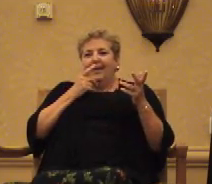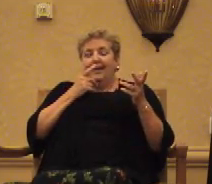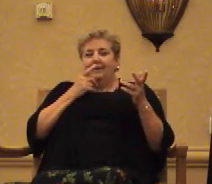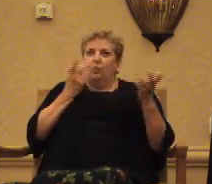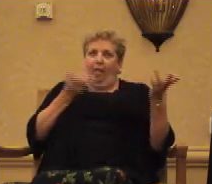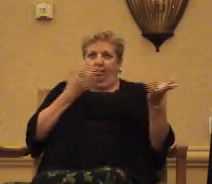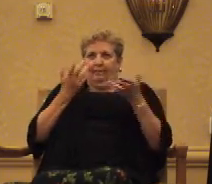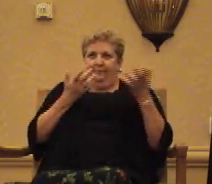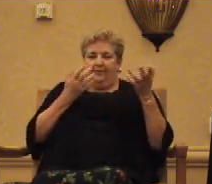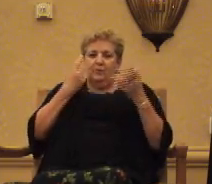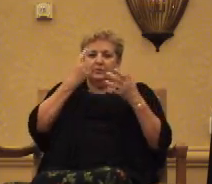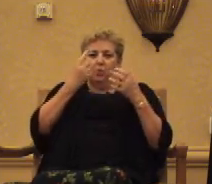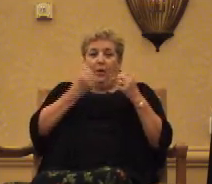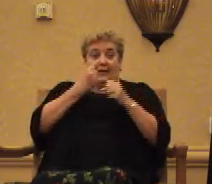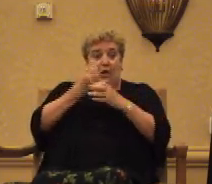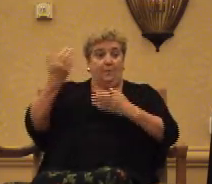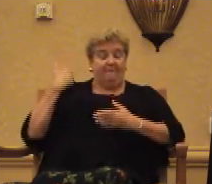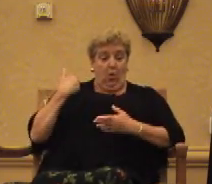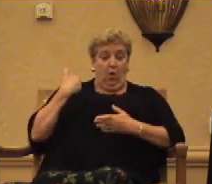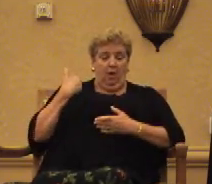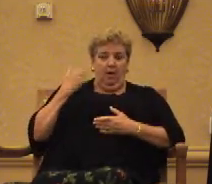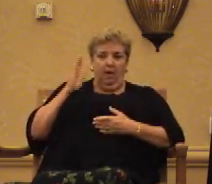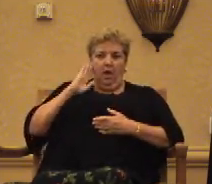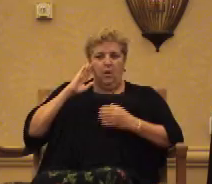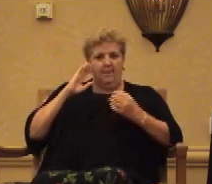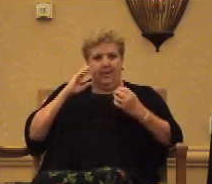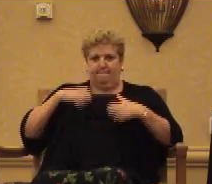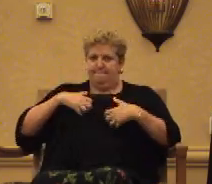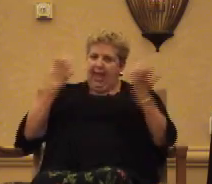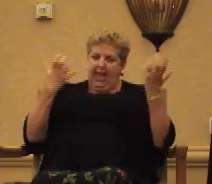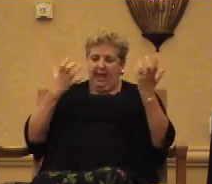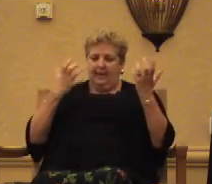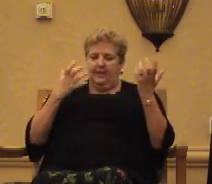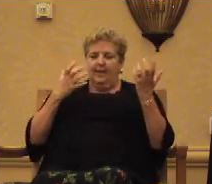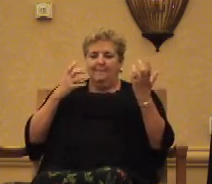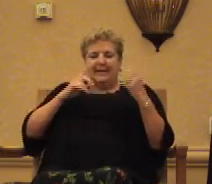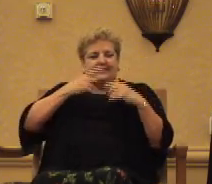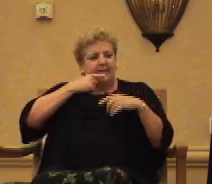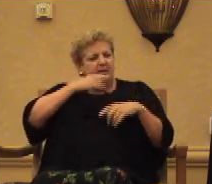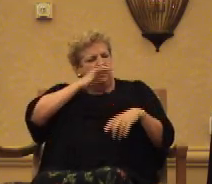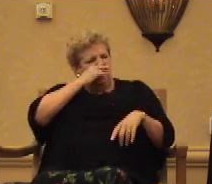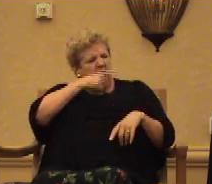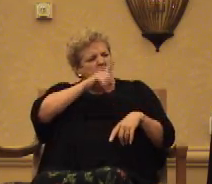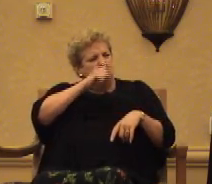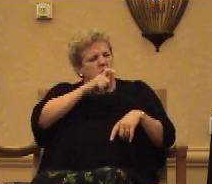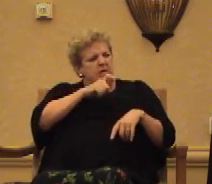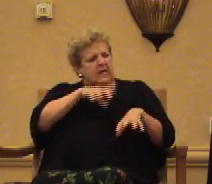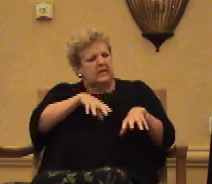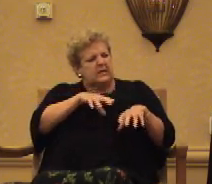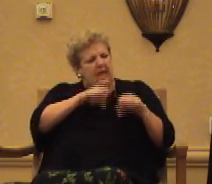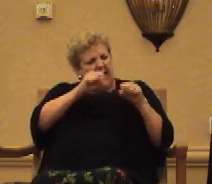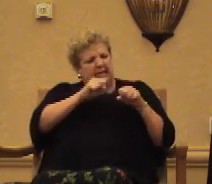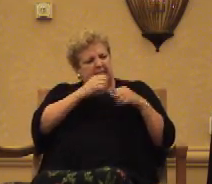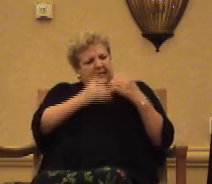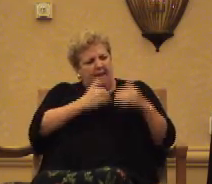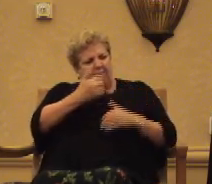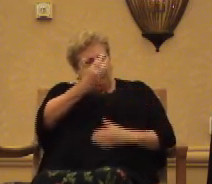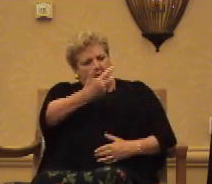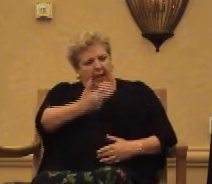a year before, I would have been fighting mad. I wasn't. He said to me, he says, "Kid, you need to take step three." And I